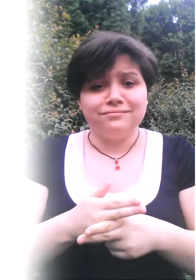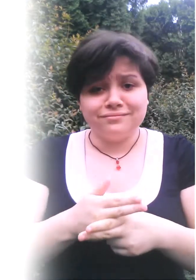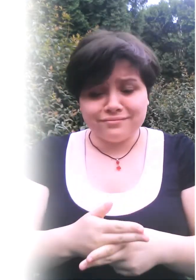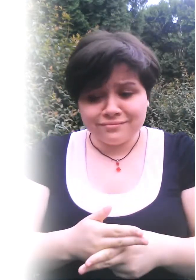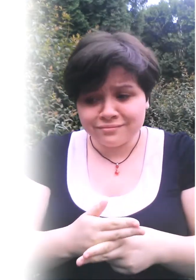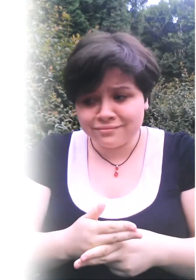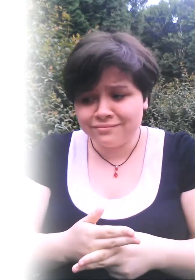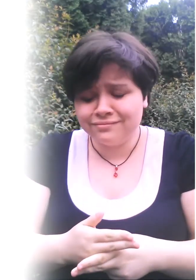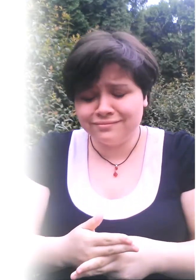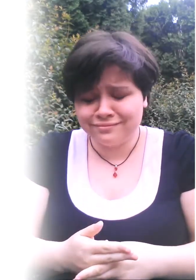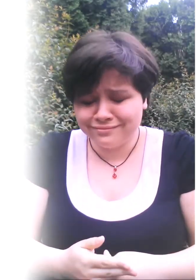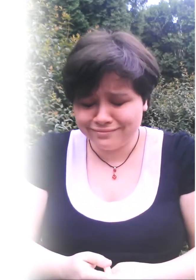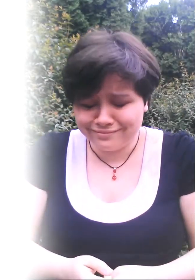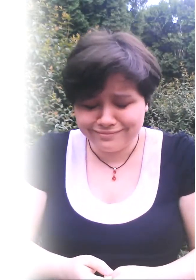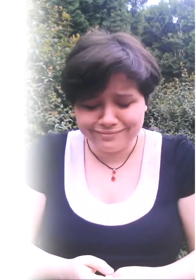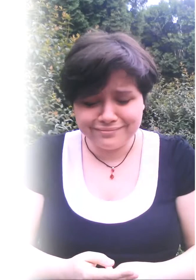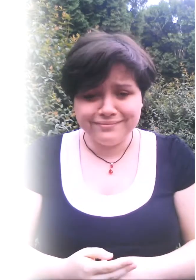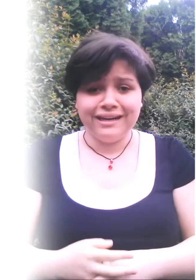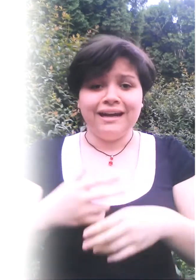name.